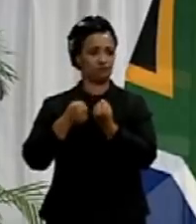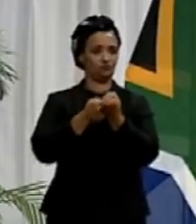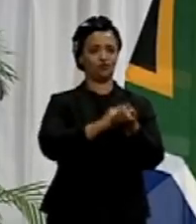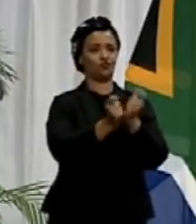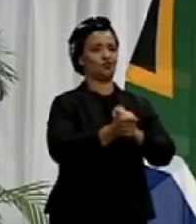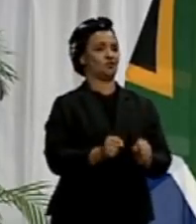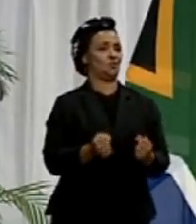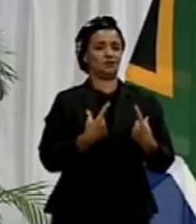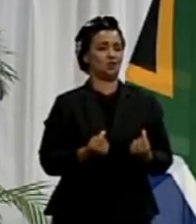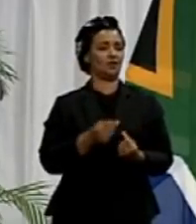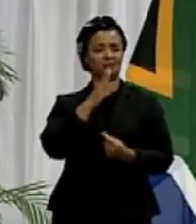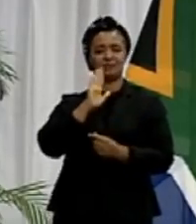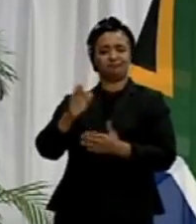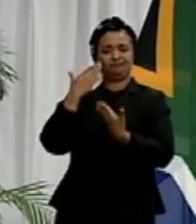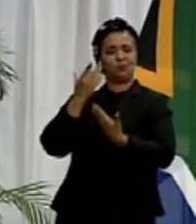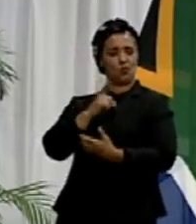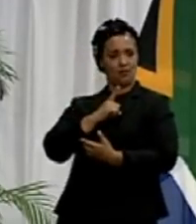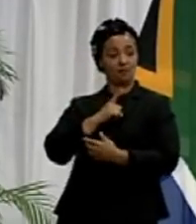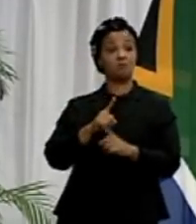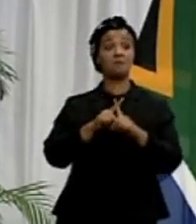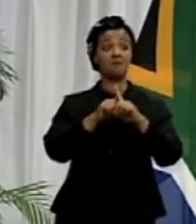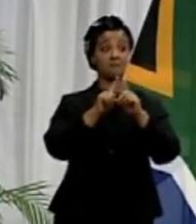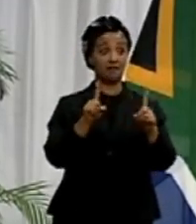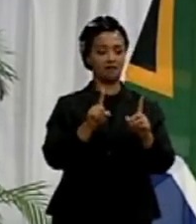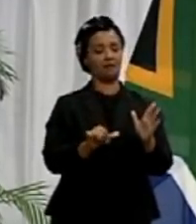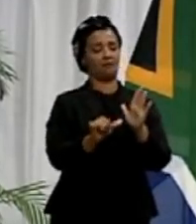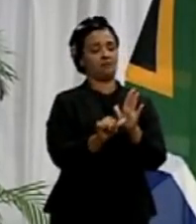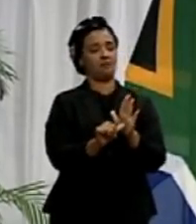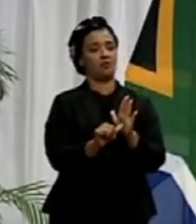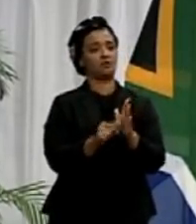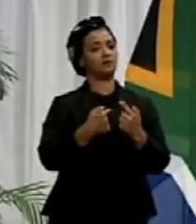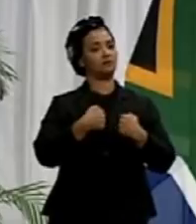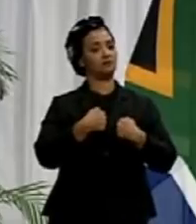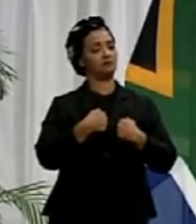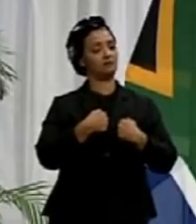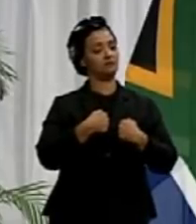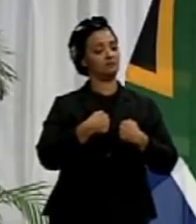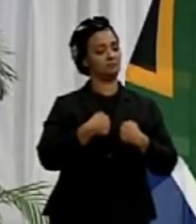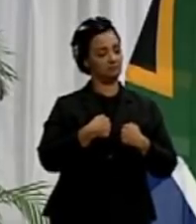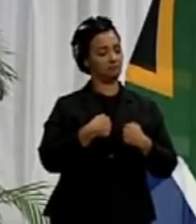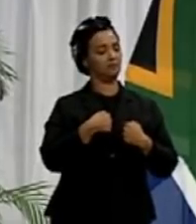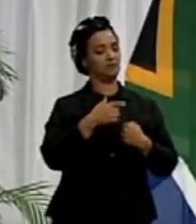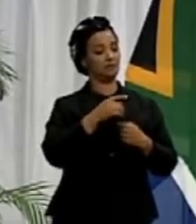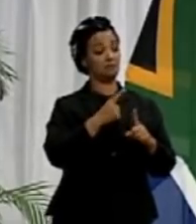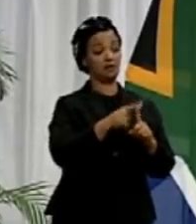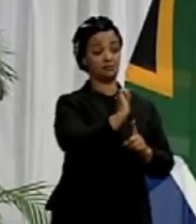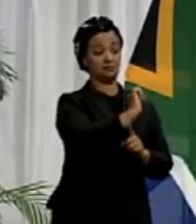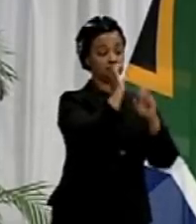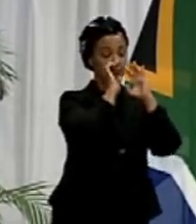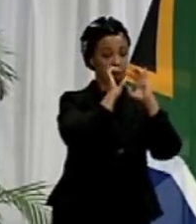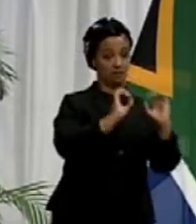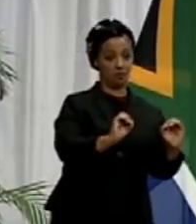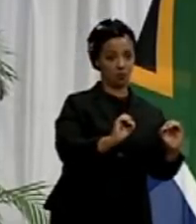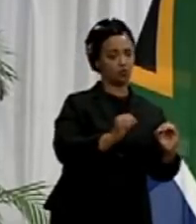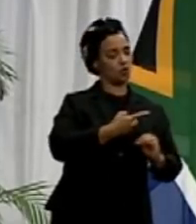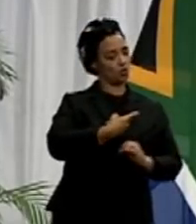for whatever reason. The most important issue on which I and the late Dr. Maponya